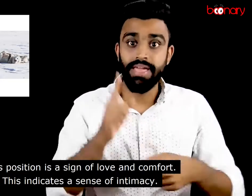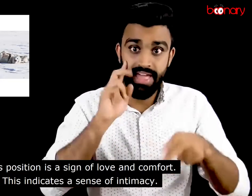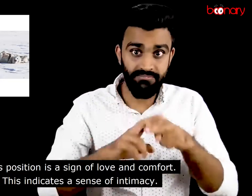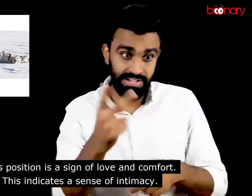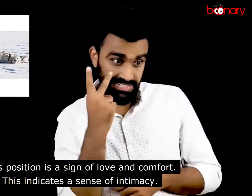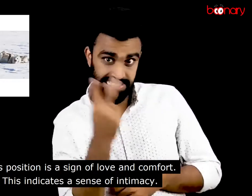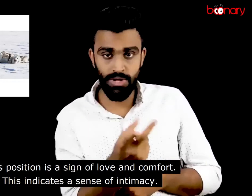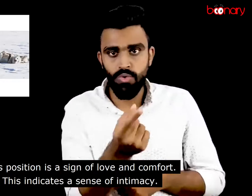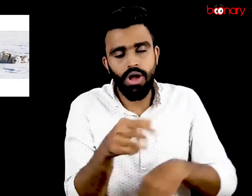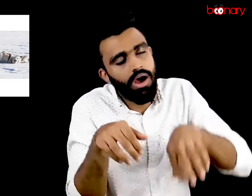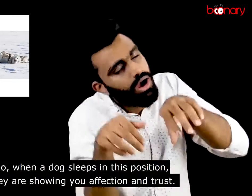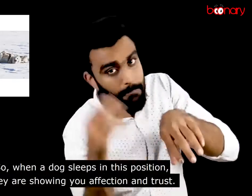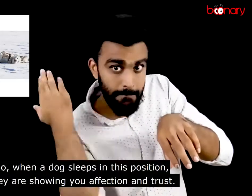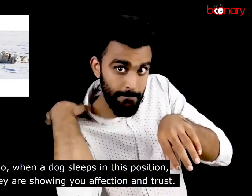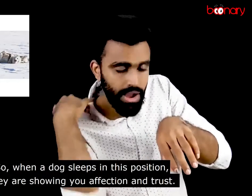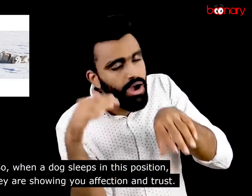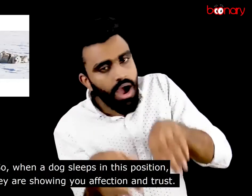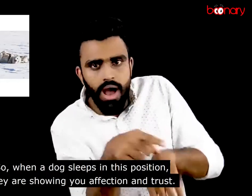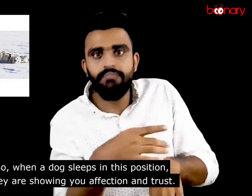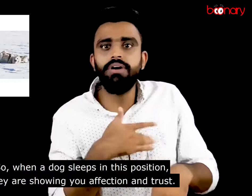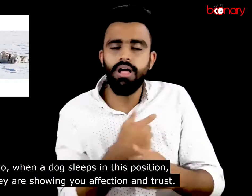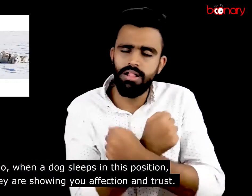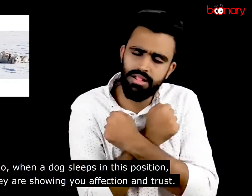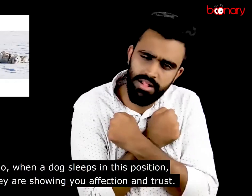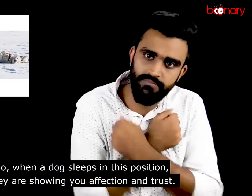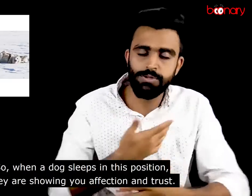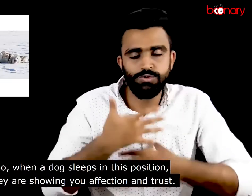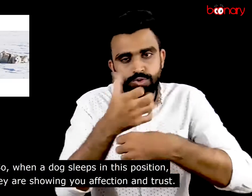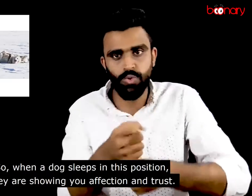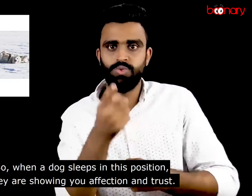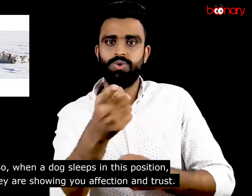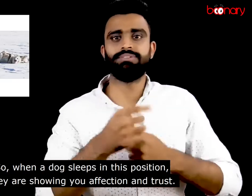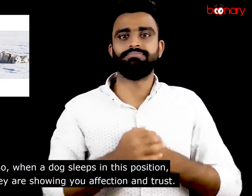of intimacy. So when a dog sleeps in this position, they are showing you affection